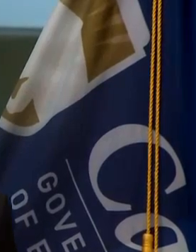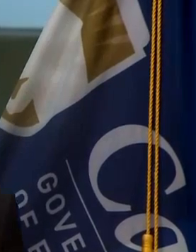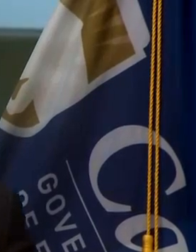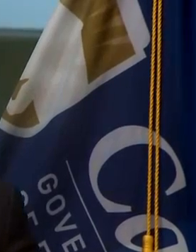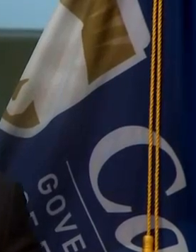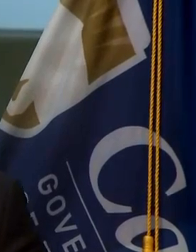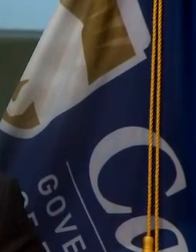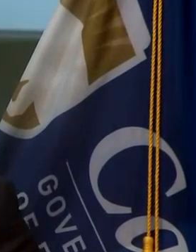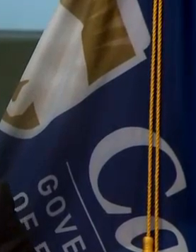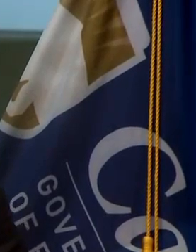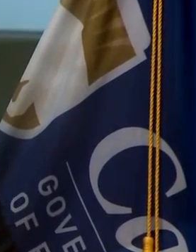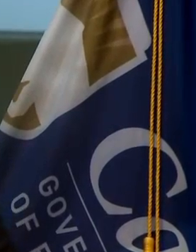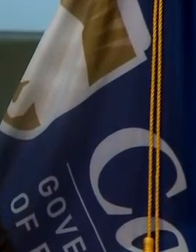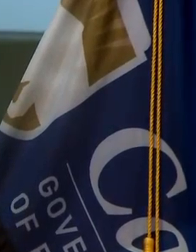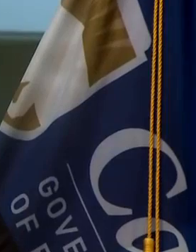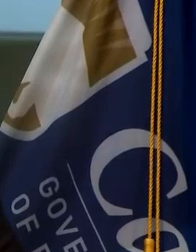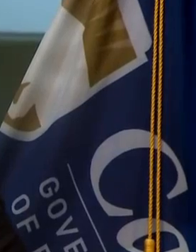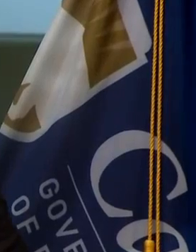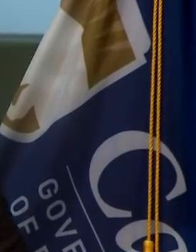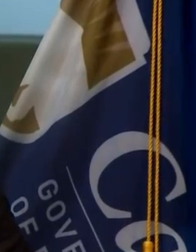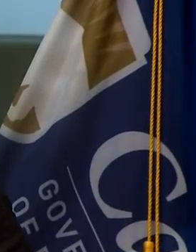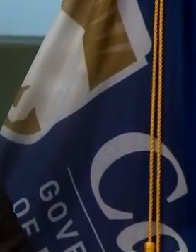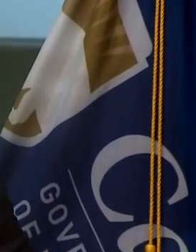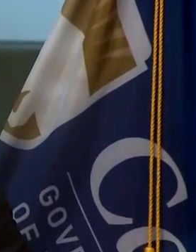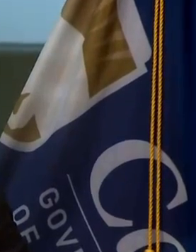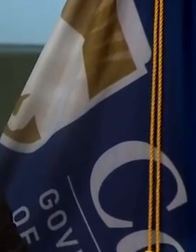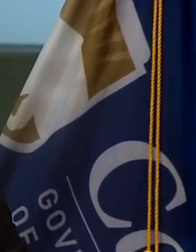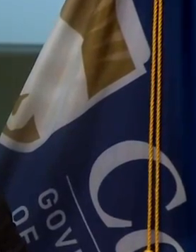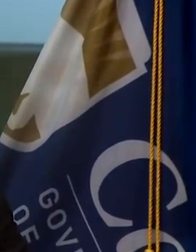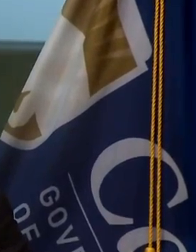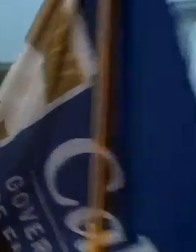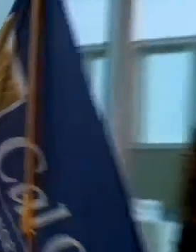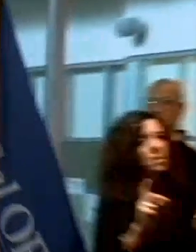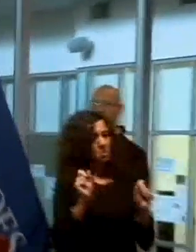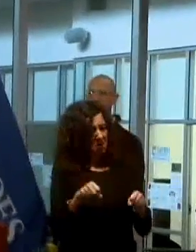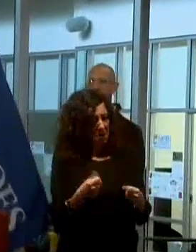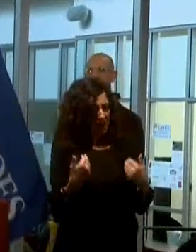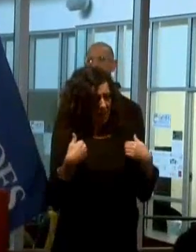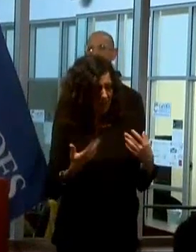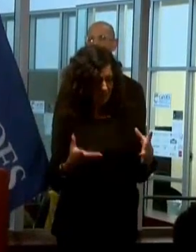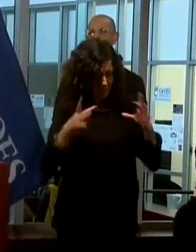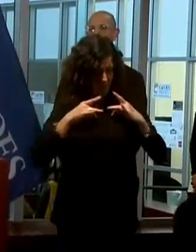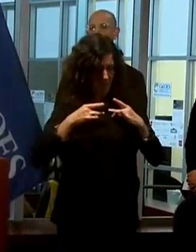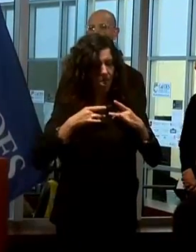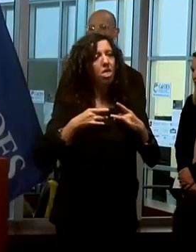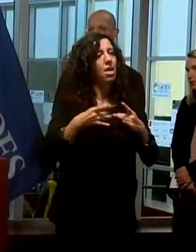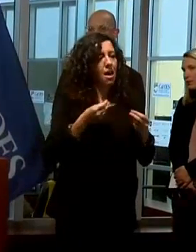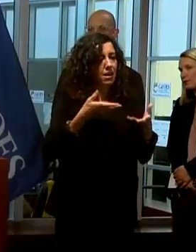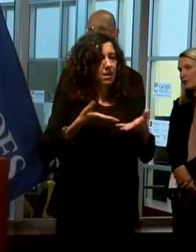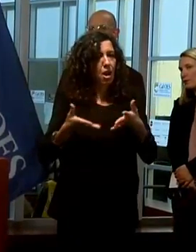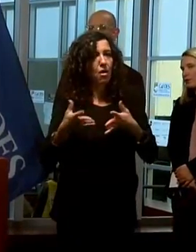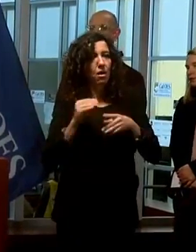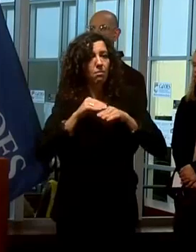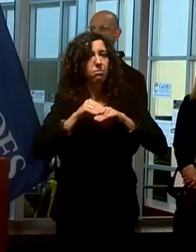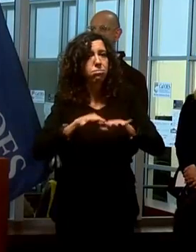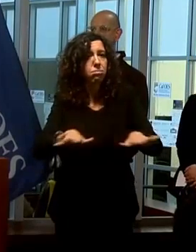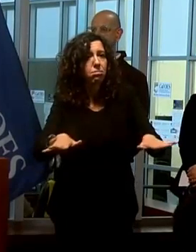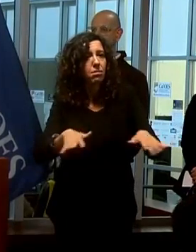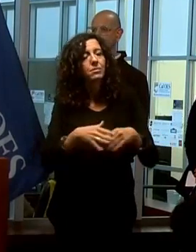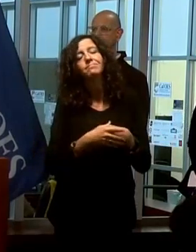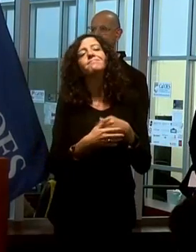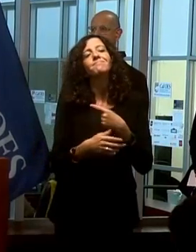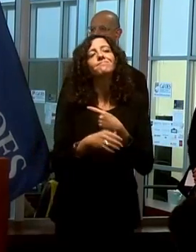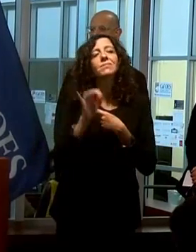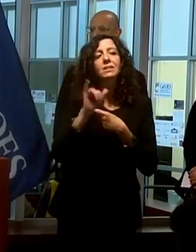isn't it a valid question to ask, you know, healthy people are carriers, they can carry it home if they're carrying. That's why our guidelines are